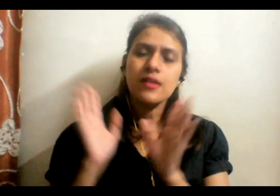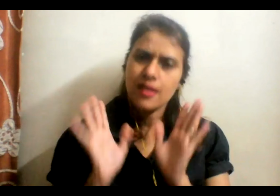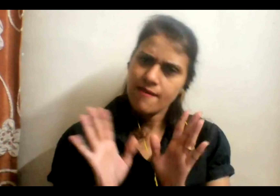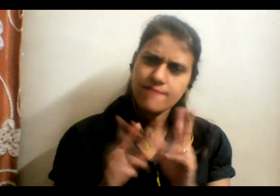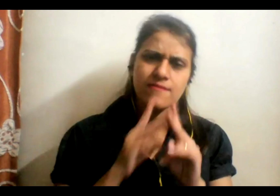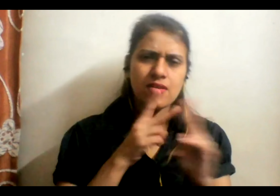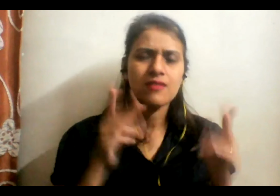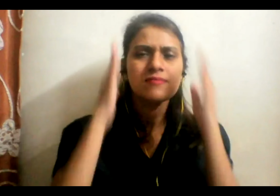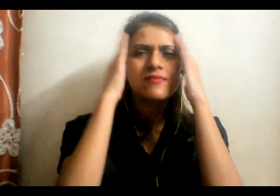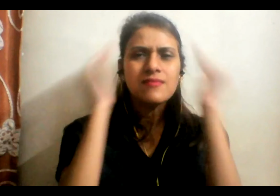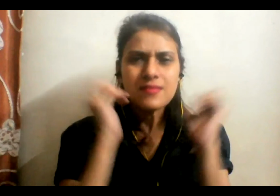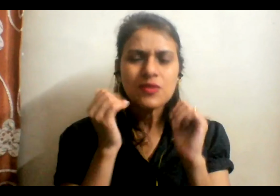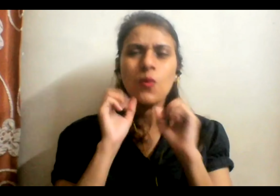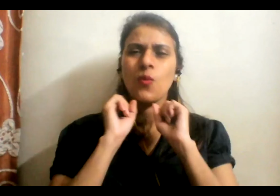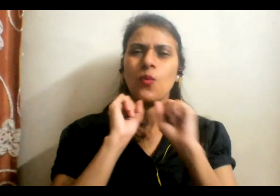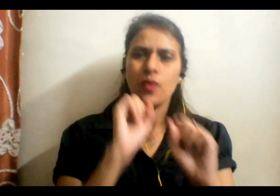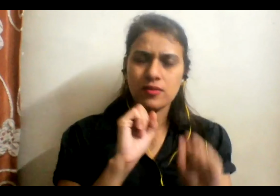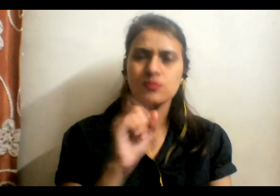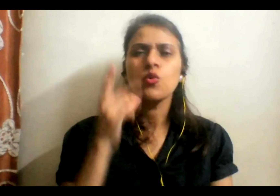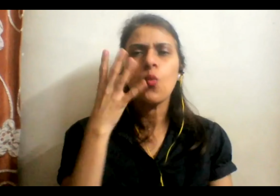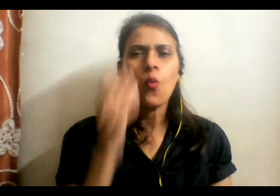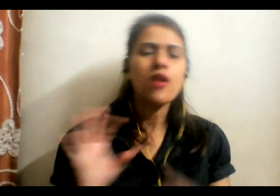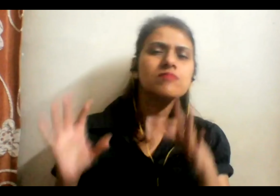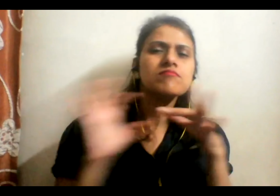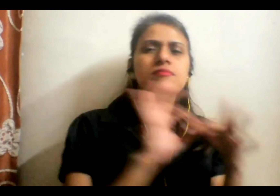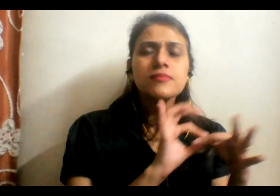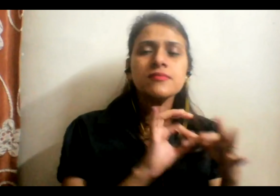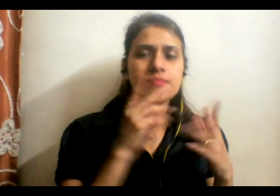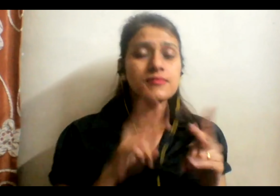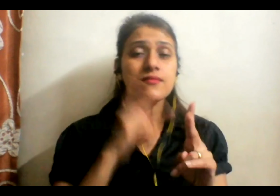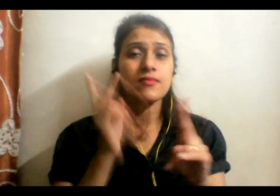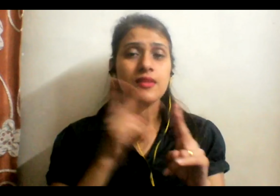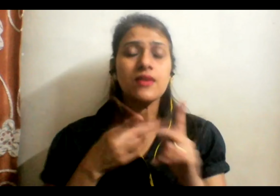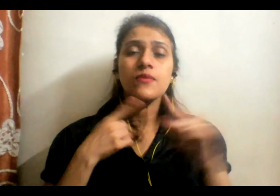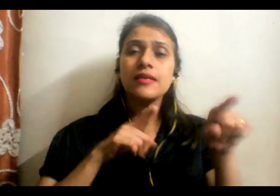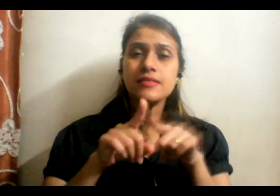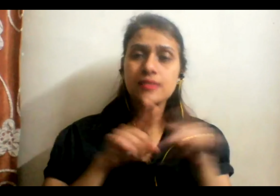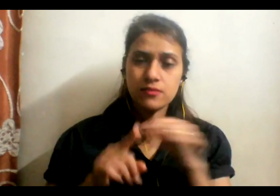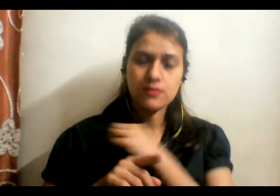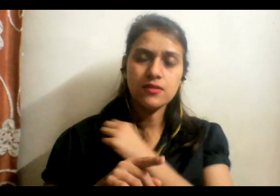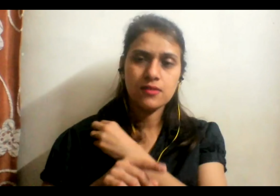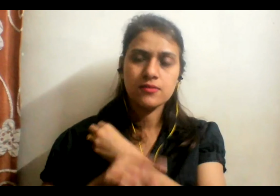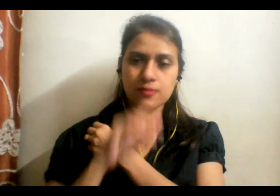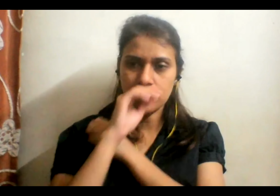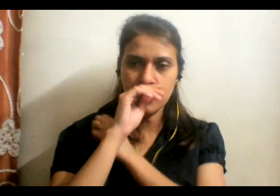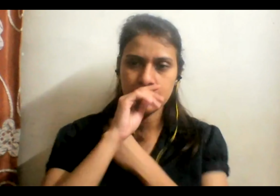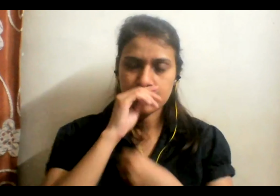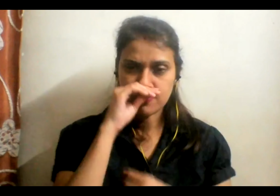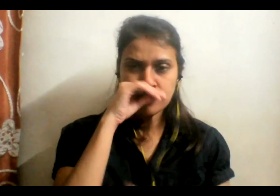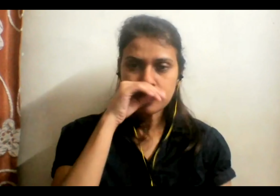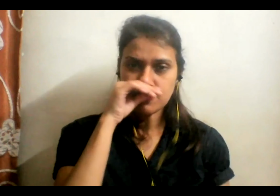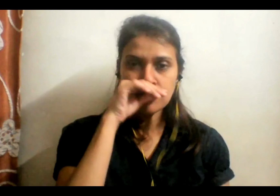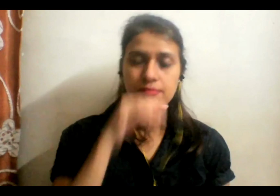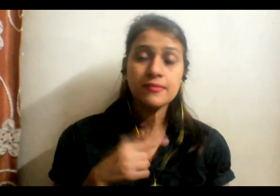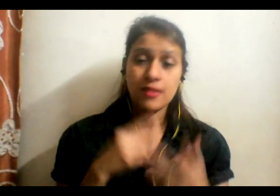more comfortable with, or you want to engage more in. For example, I have I have been engaging in